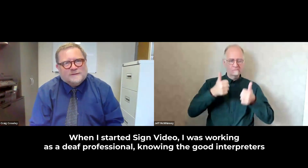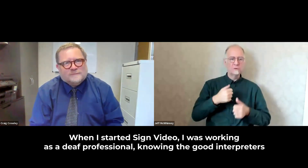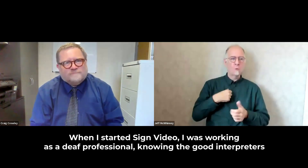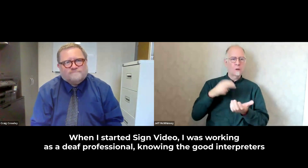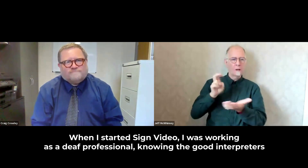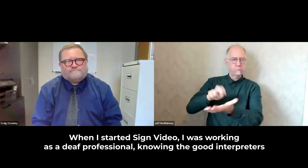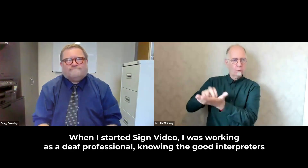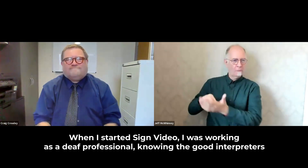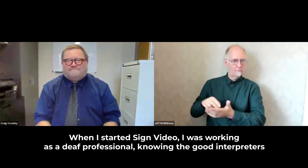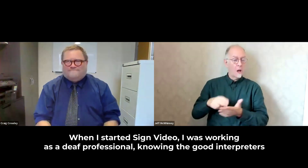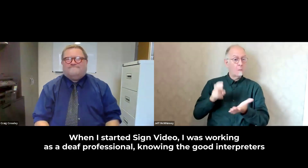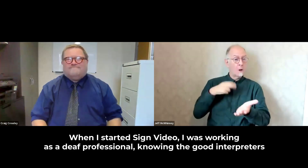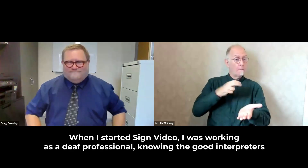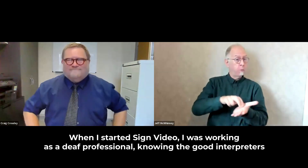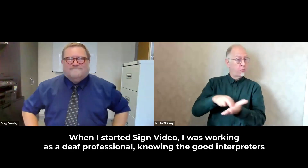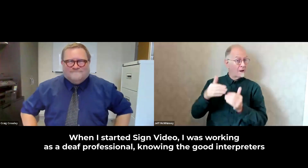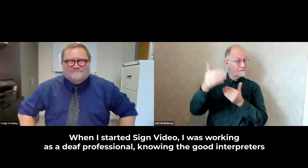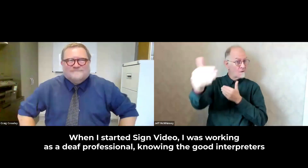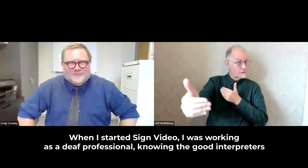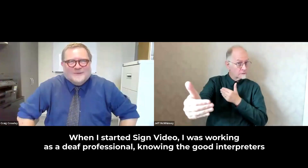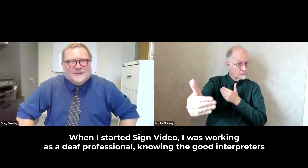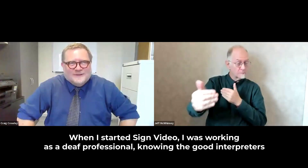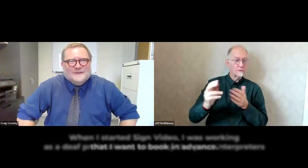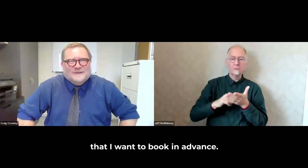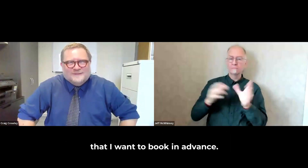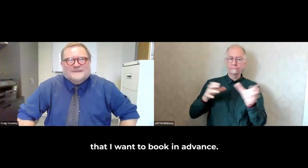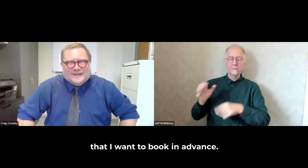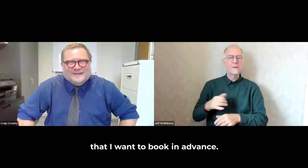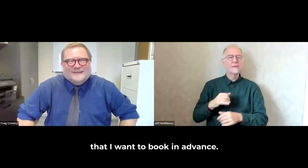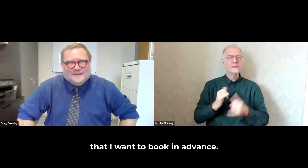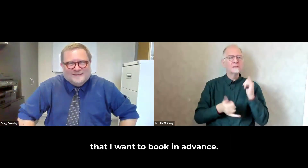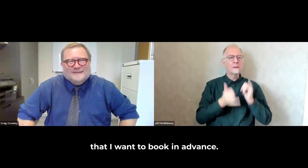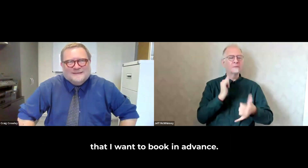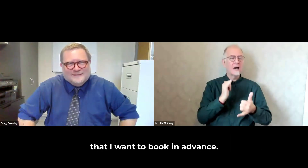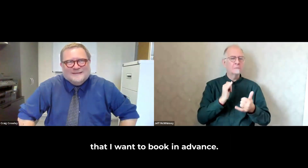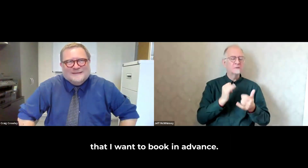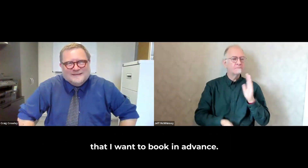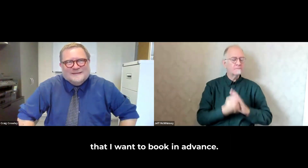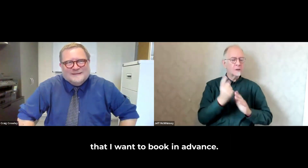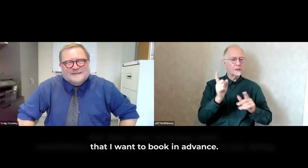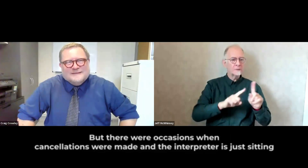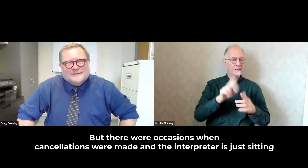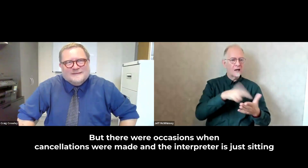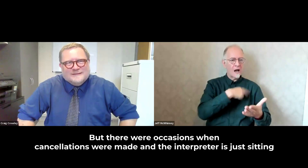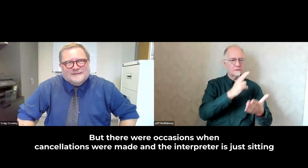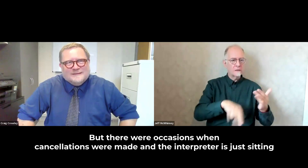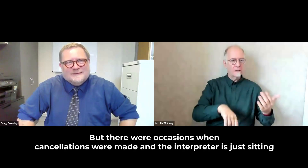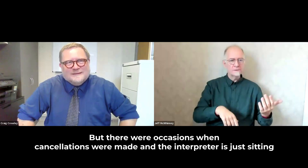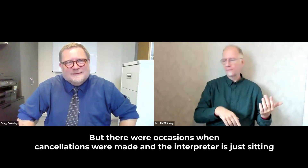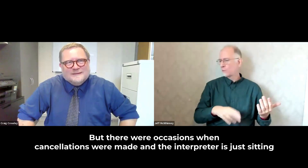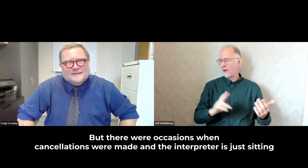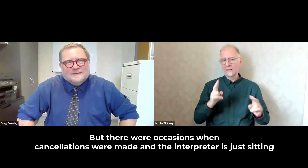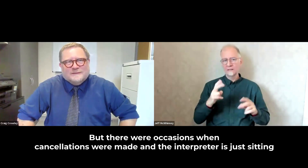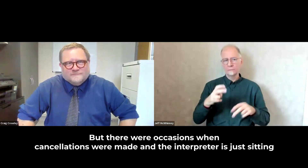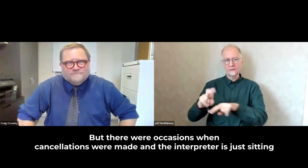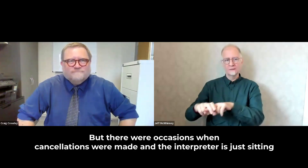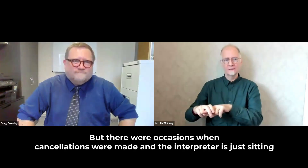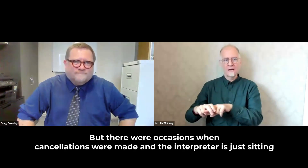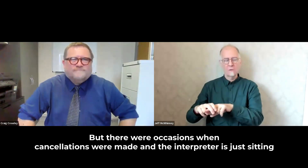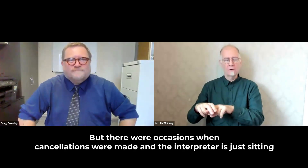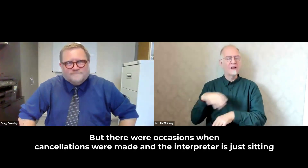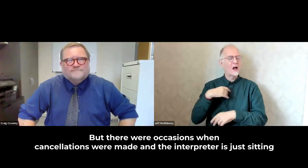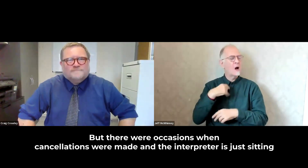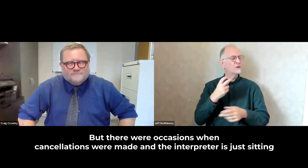as a deaf professionals, knowing the good interpreters that I want to book in advance. But there were occasions